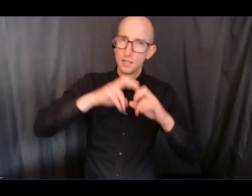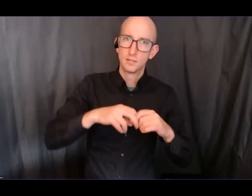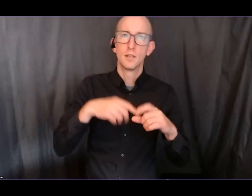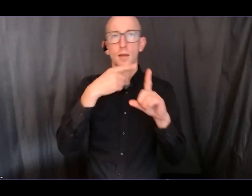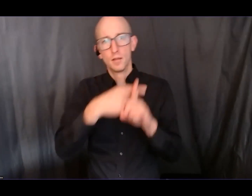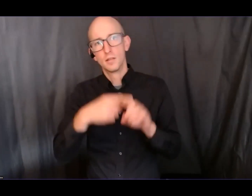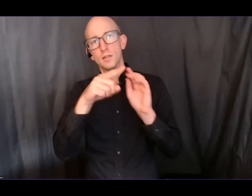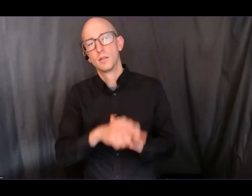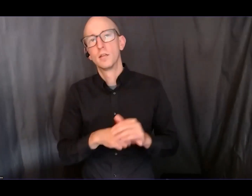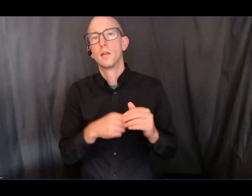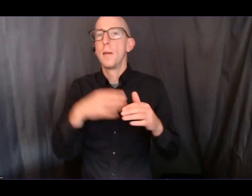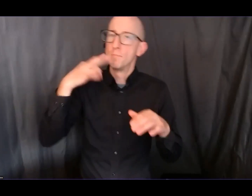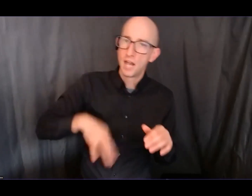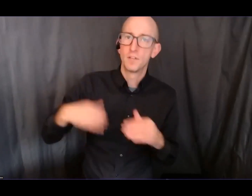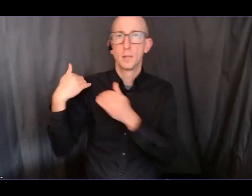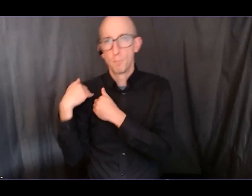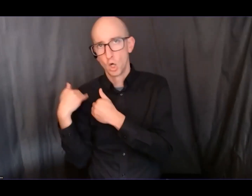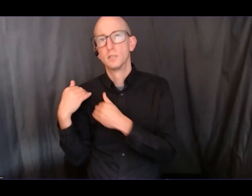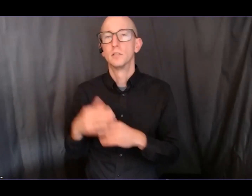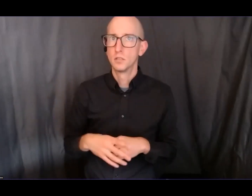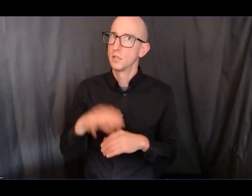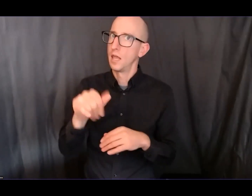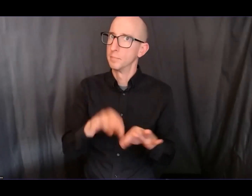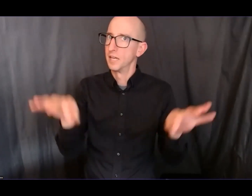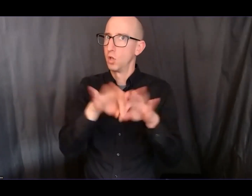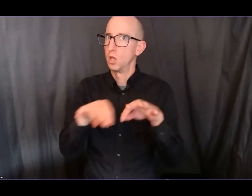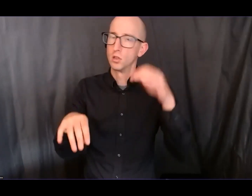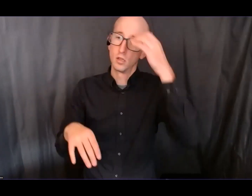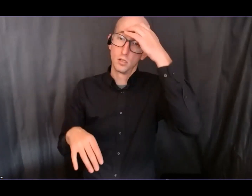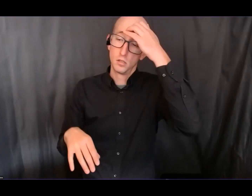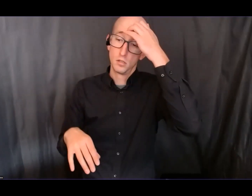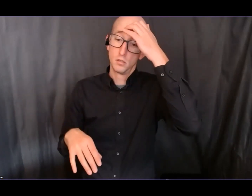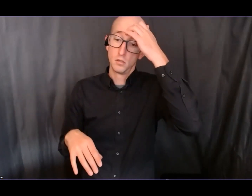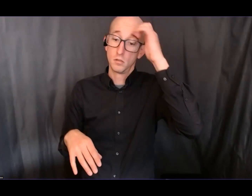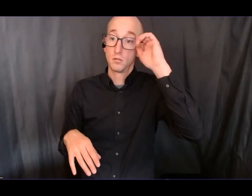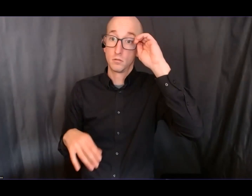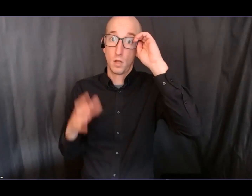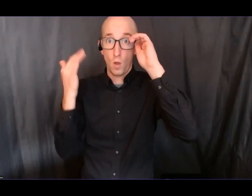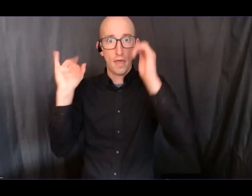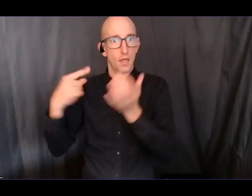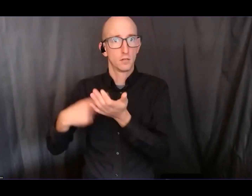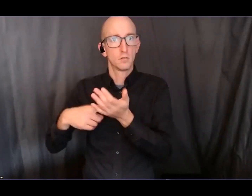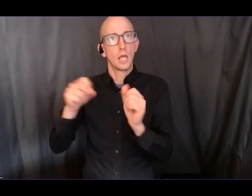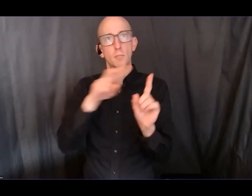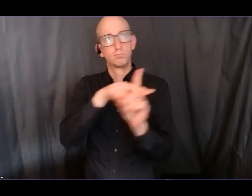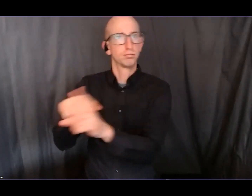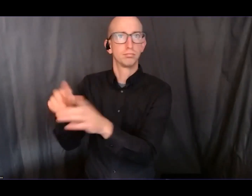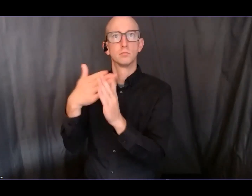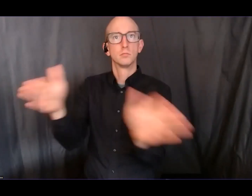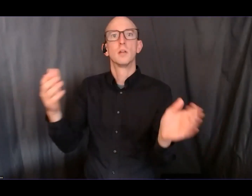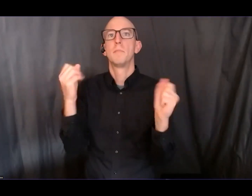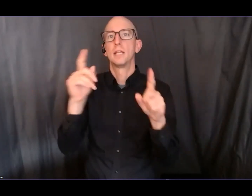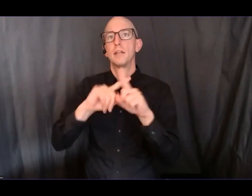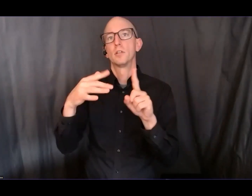feels particularly meaningful because it could be applied across the board to a variety of different